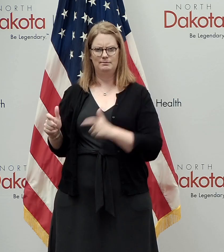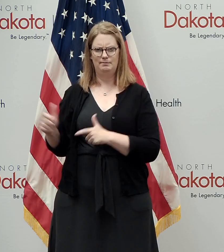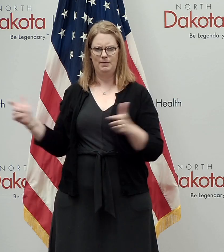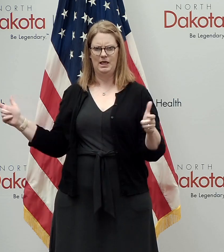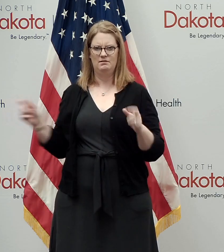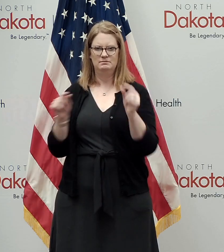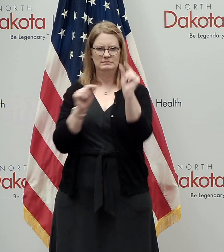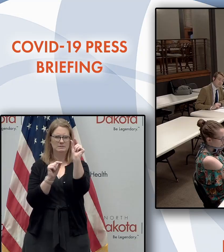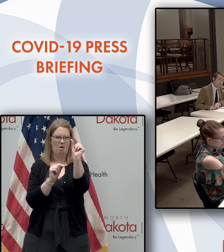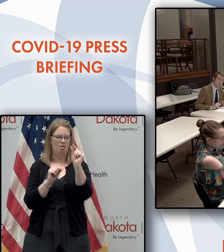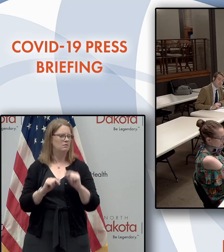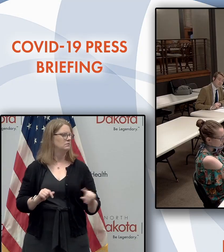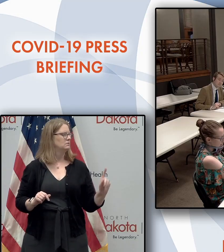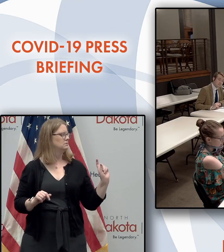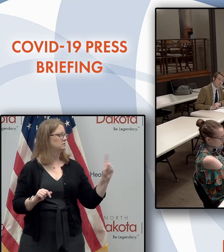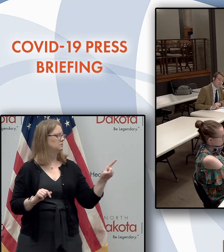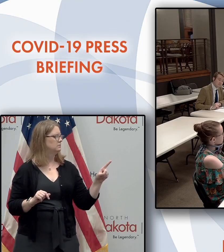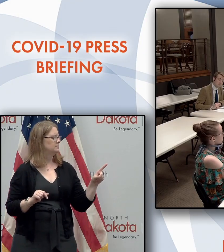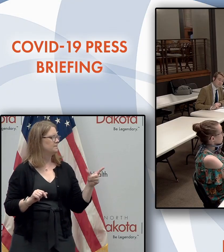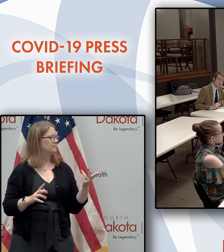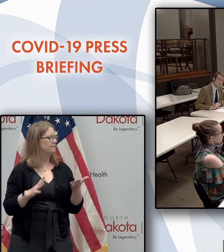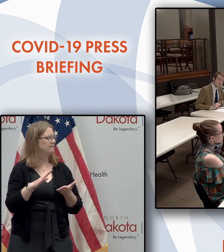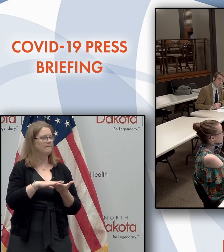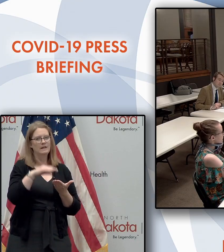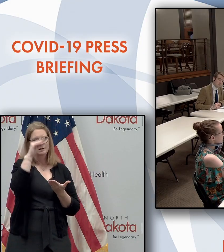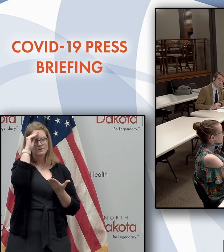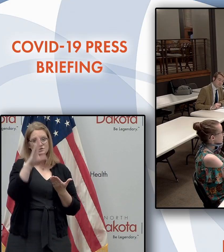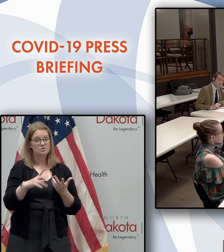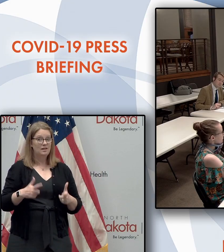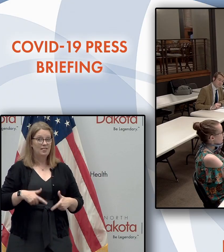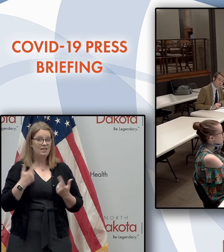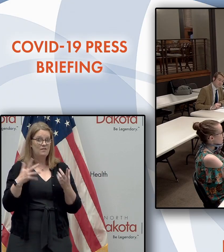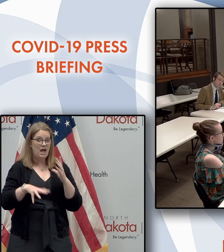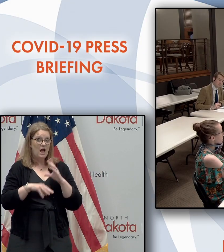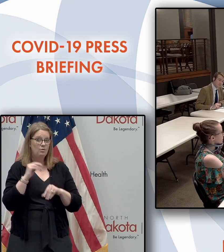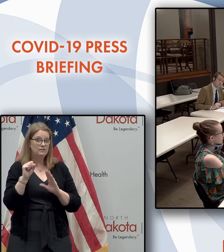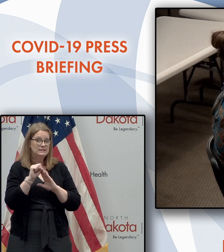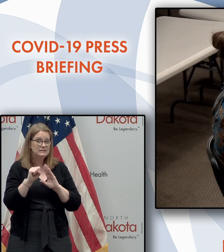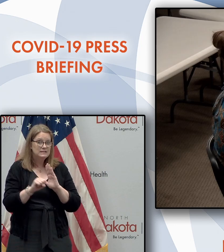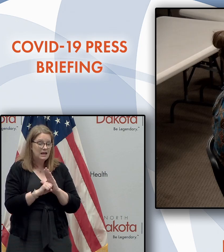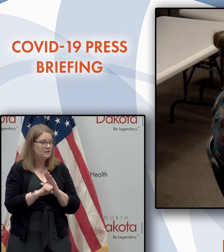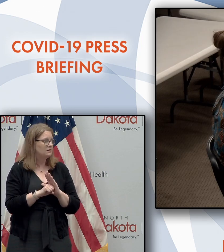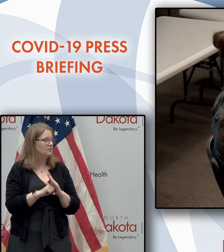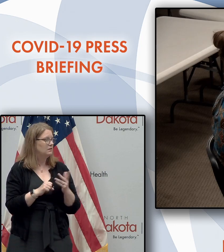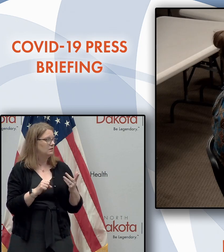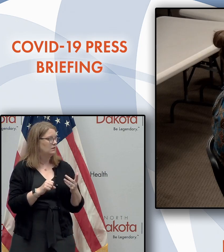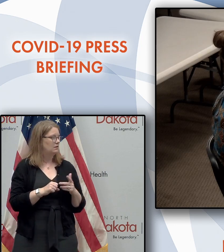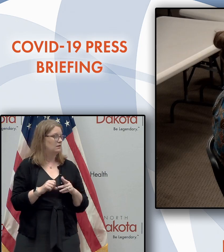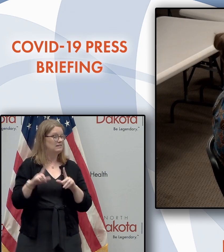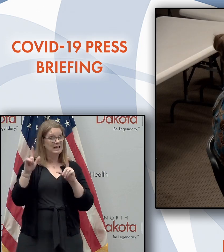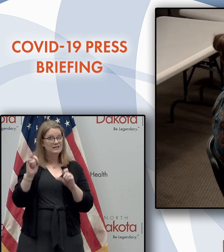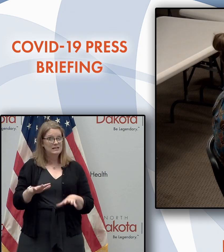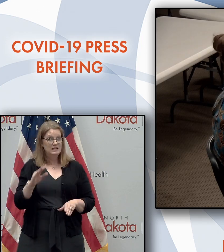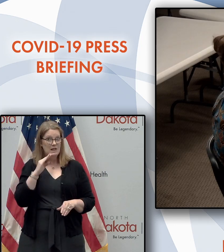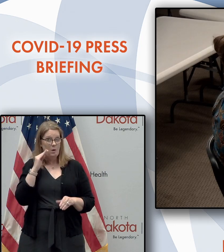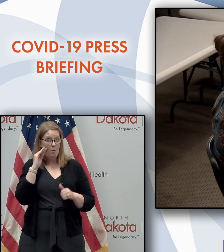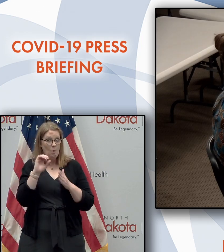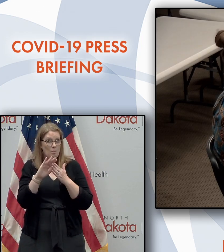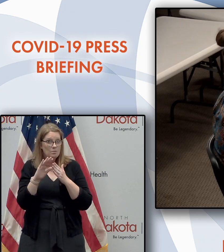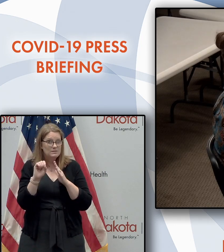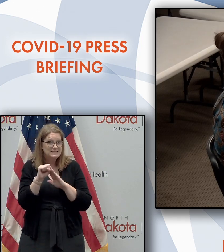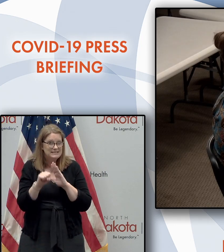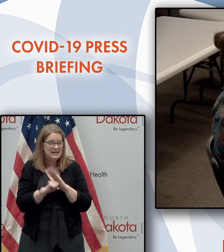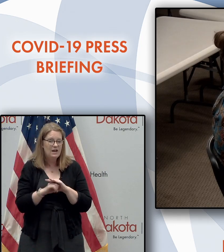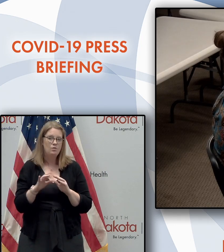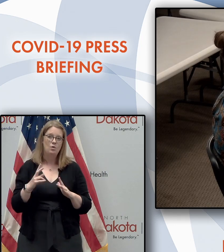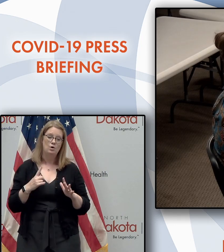Yes, Amy? What are you advising students who live out of state to do? I mean, if they can get tested in their home state, do that. or come